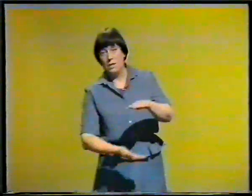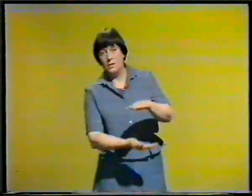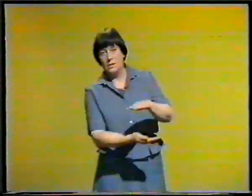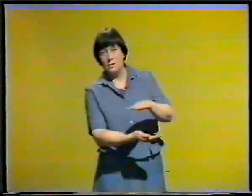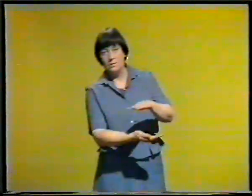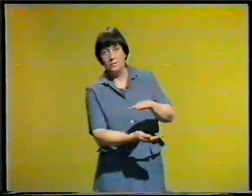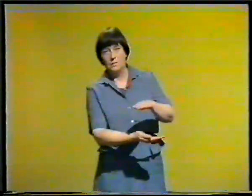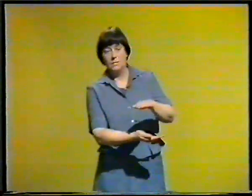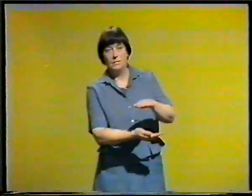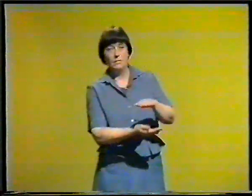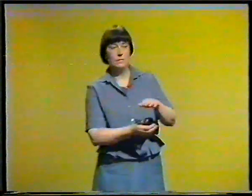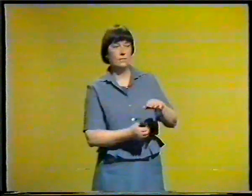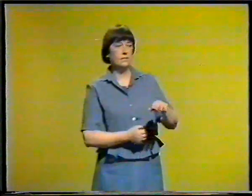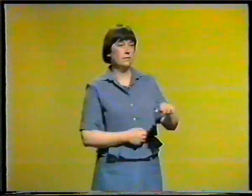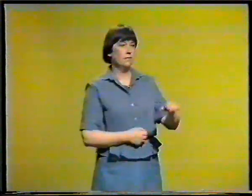Under.